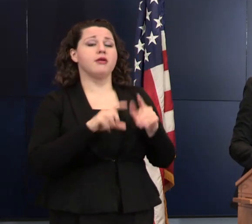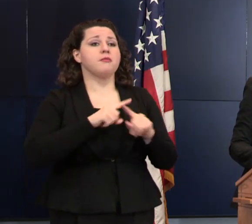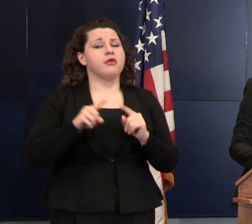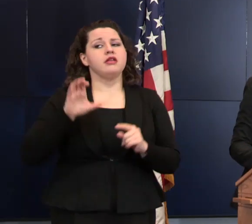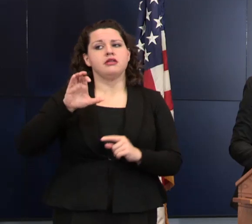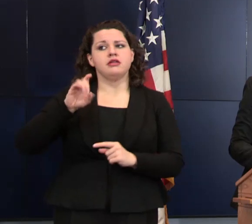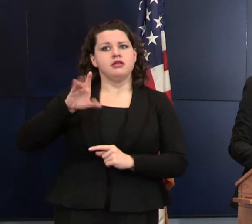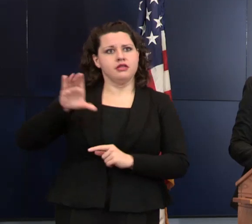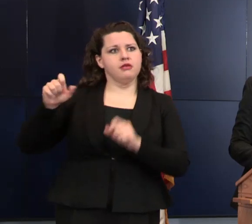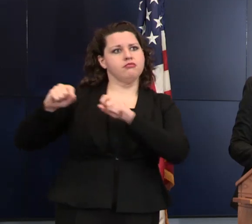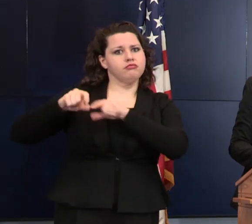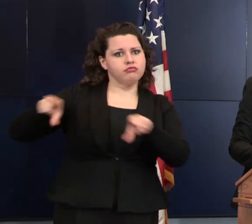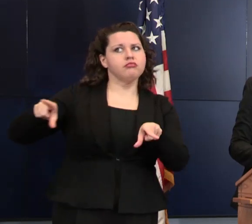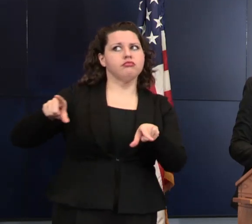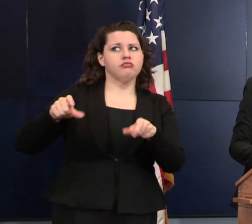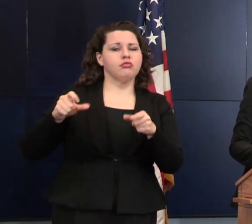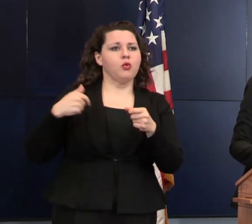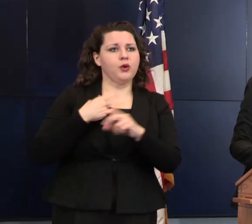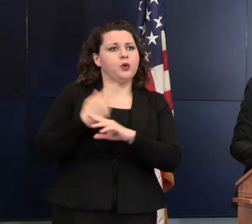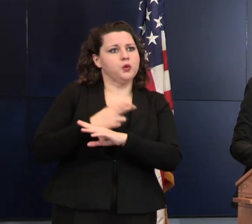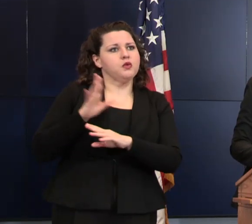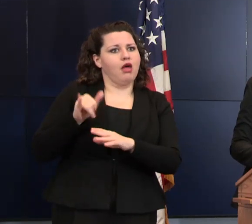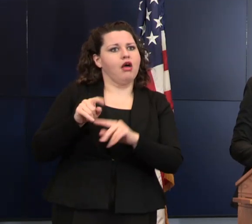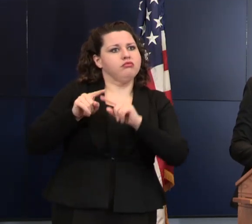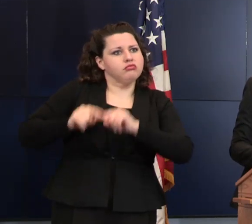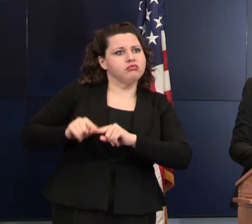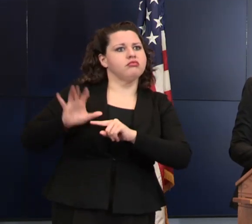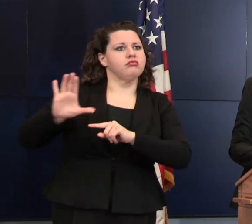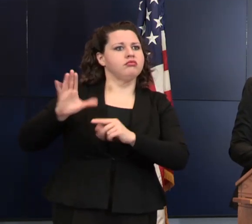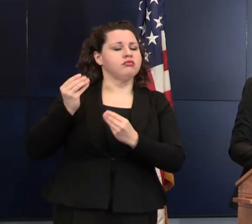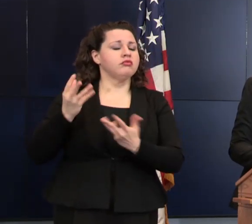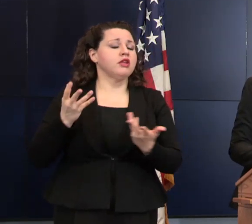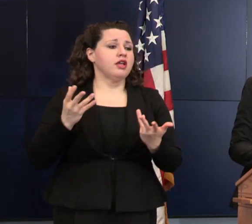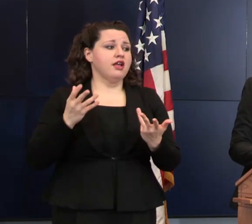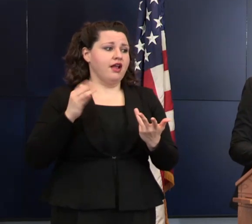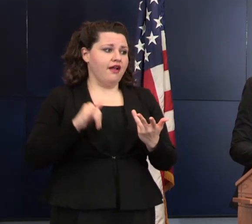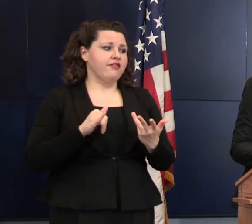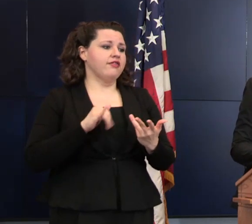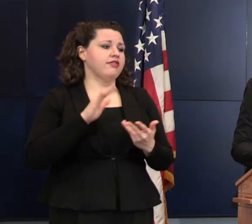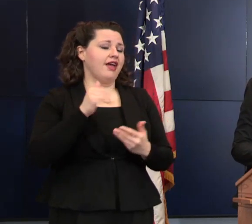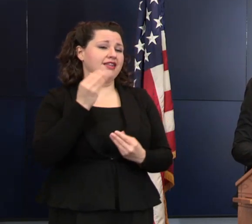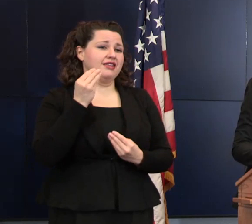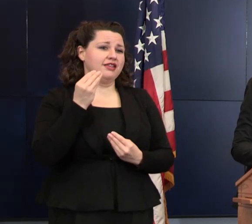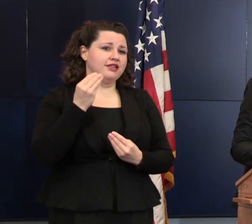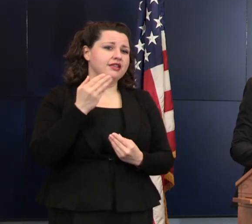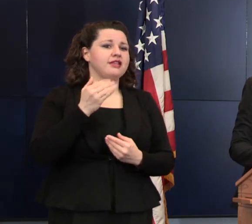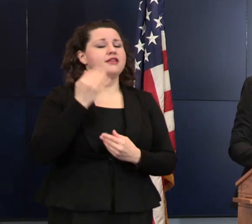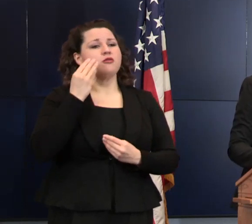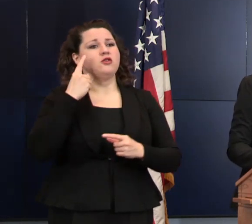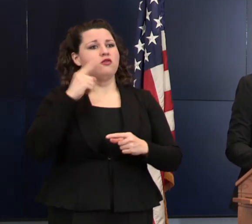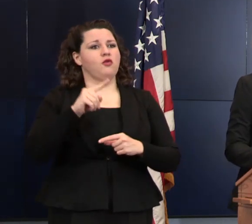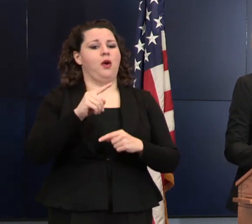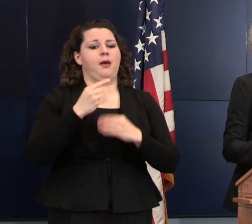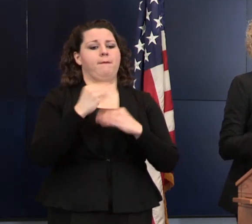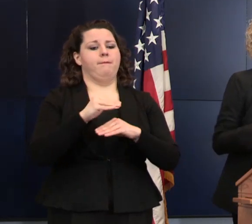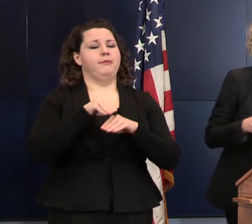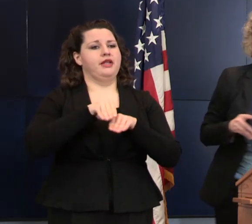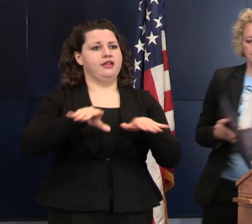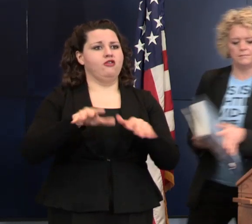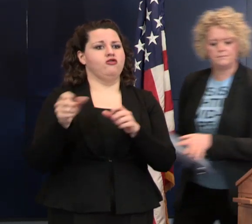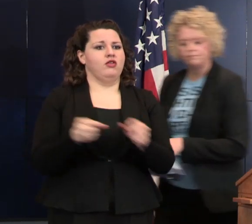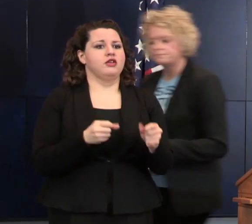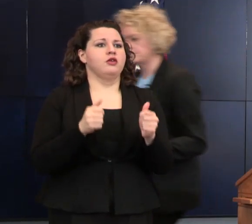CDC put out. In the title of the document is Implementation of Mitigation Strategies for Communities with Local COVID-19